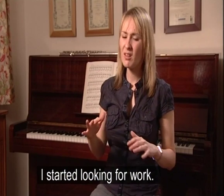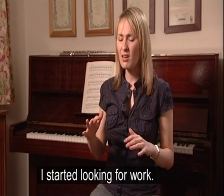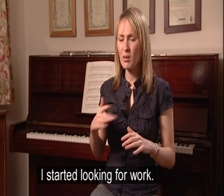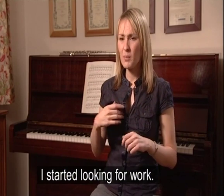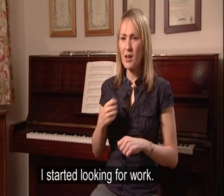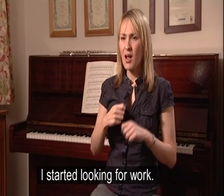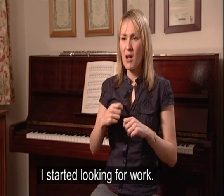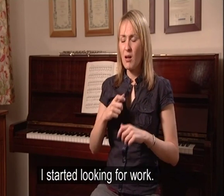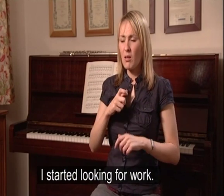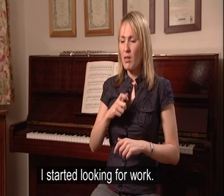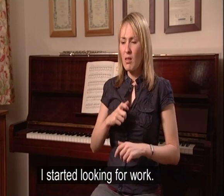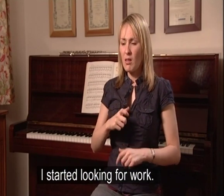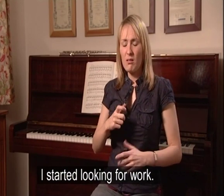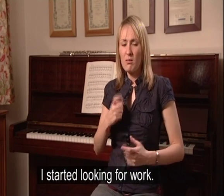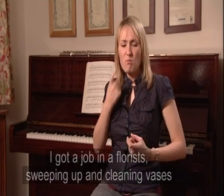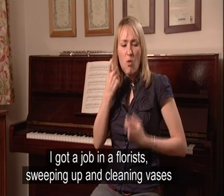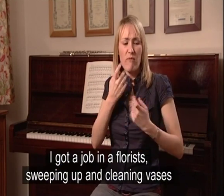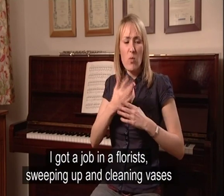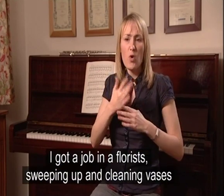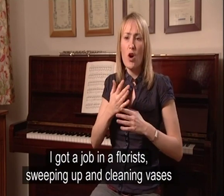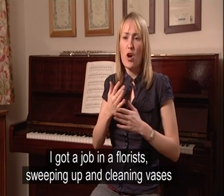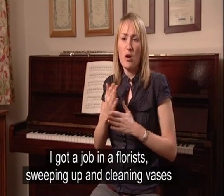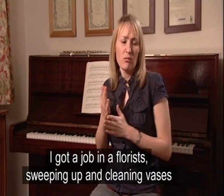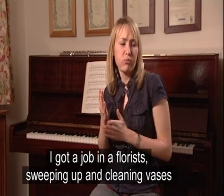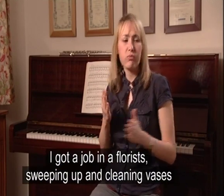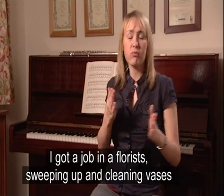I started looking for work.